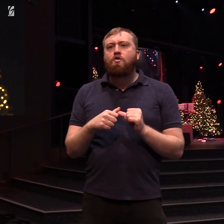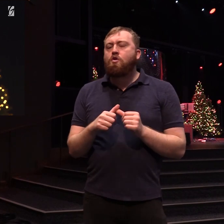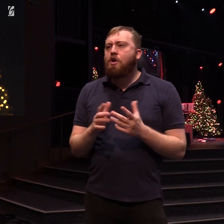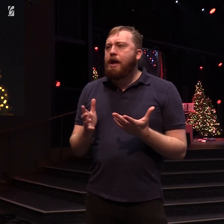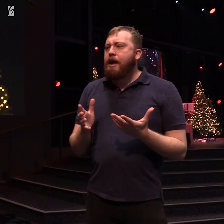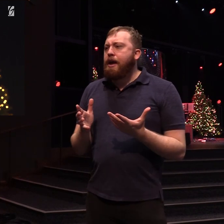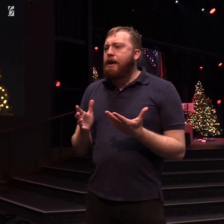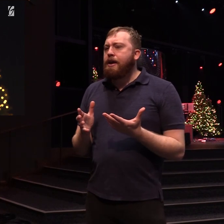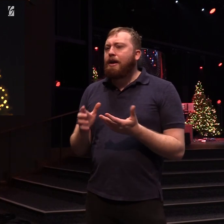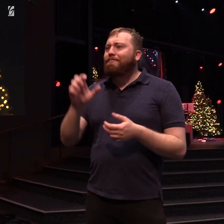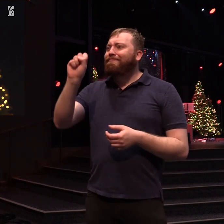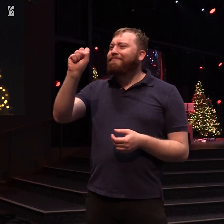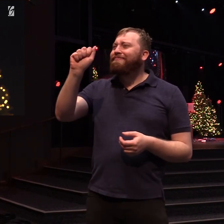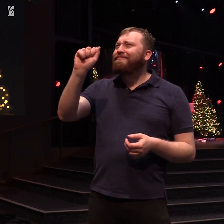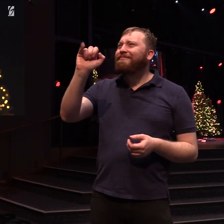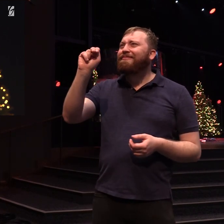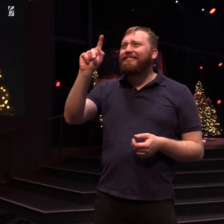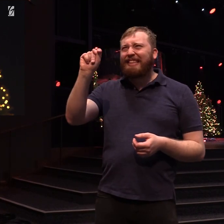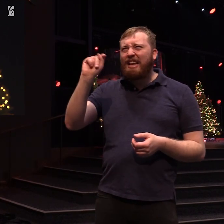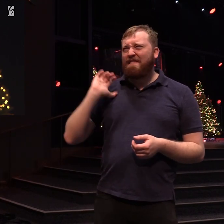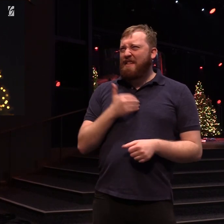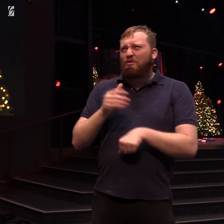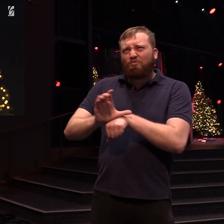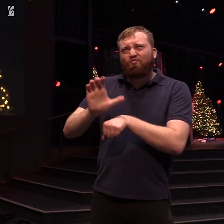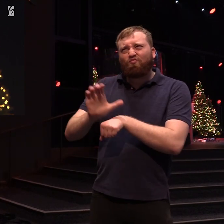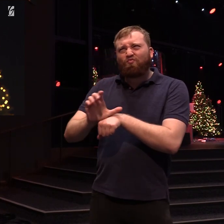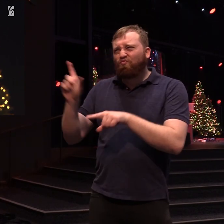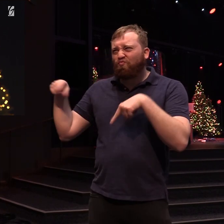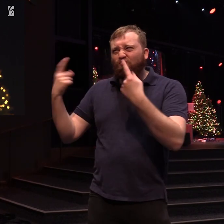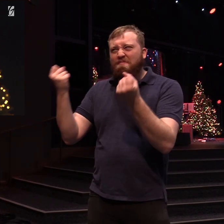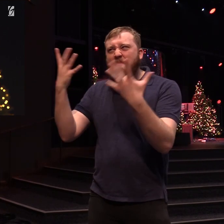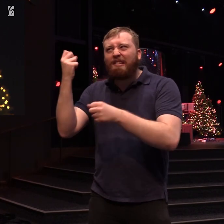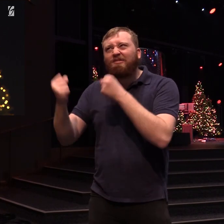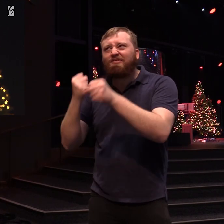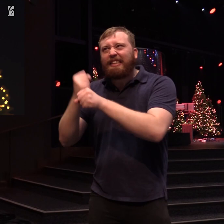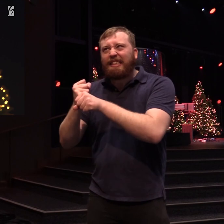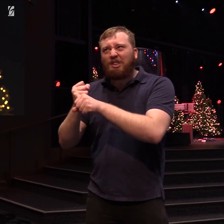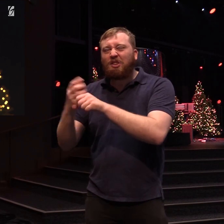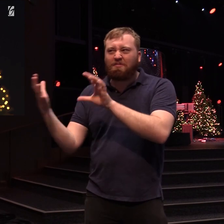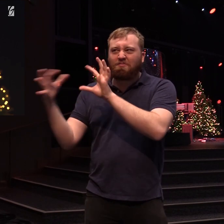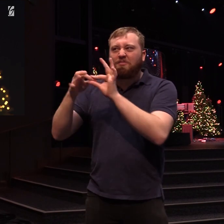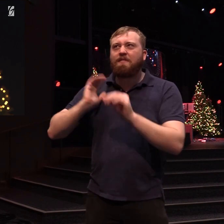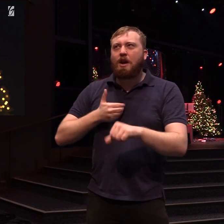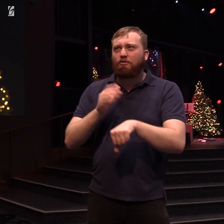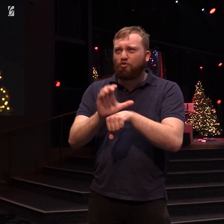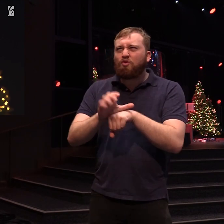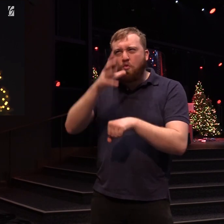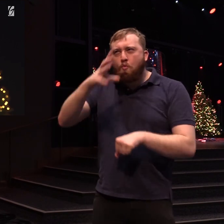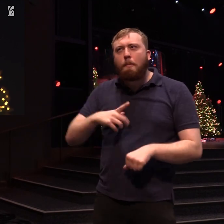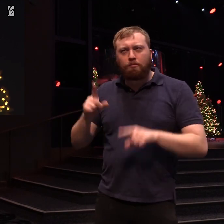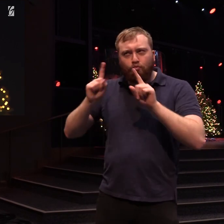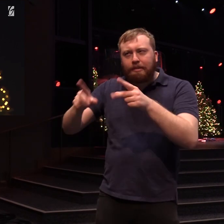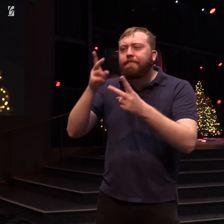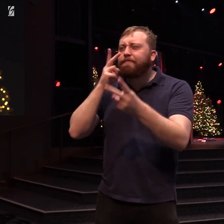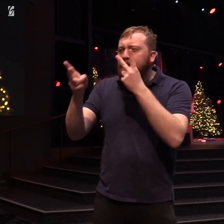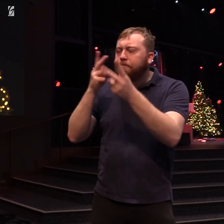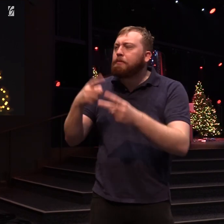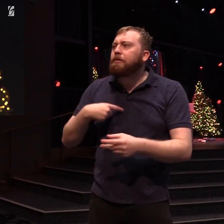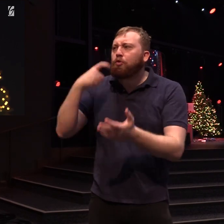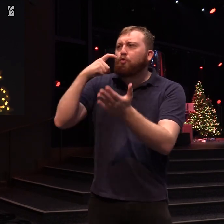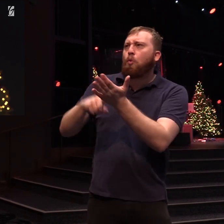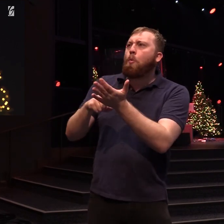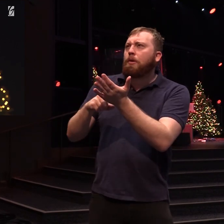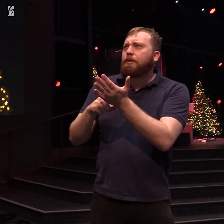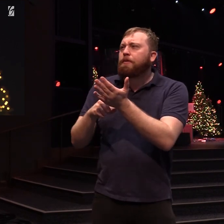of our church. She's been a part of the congregation all these many, many years, and I went to visit her. And there hanging on the wall was